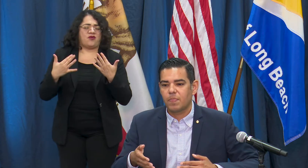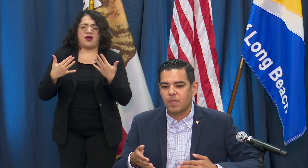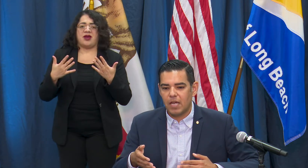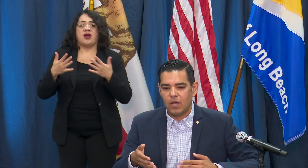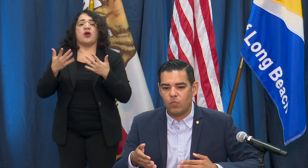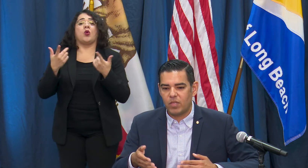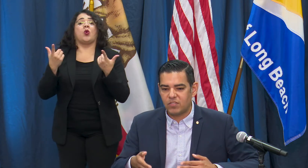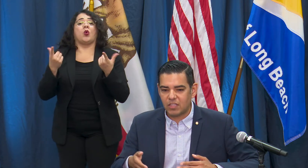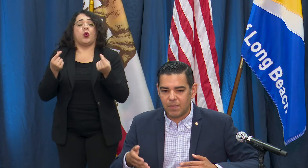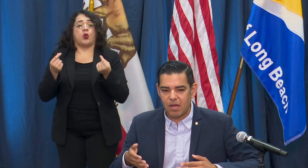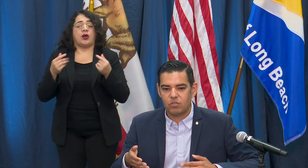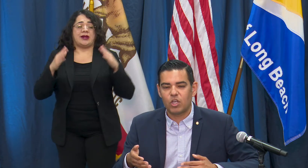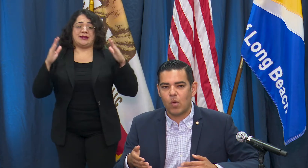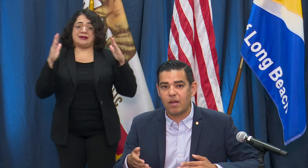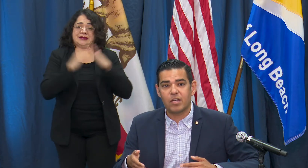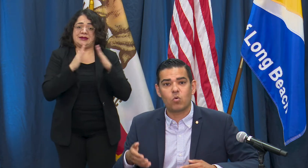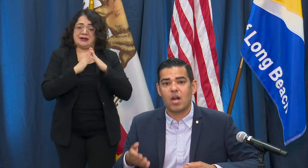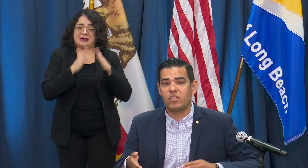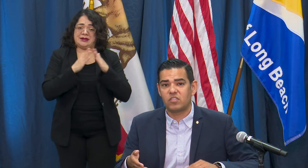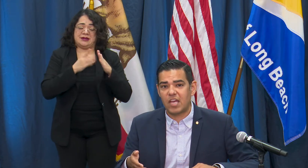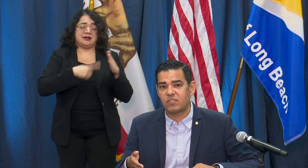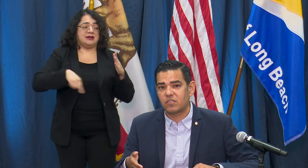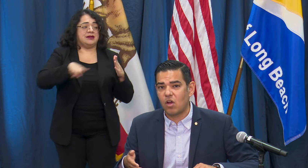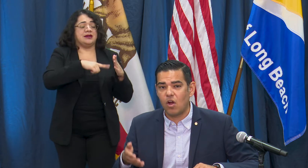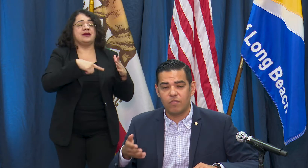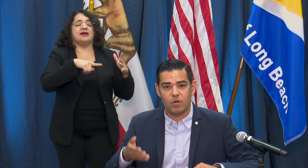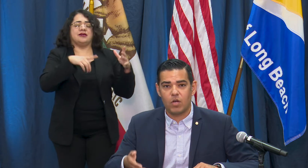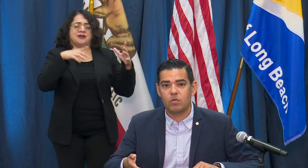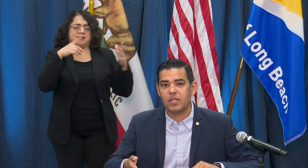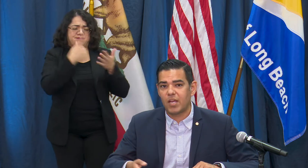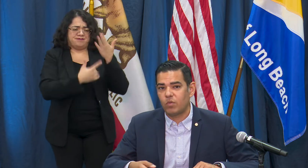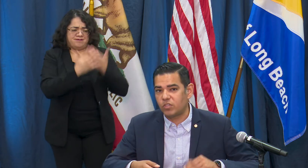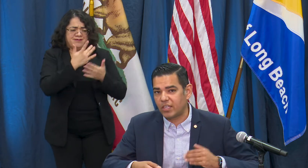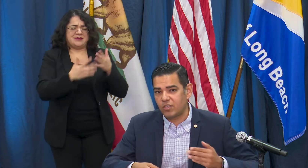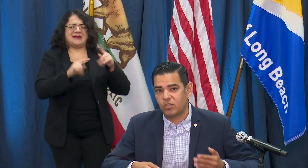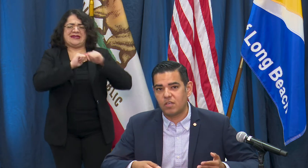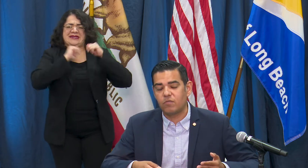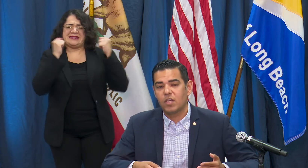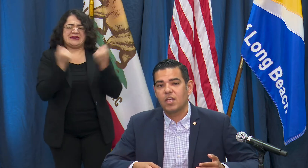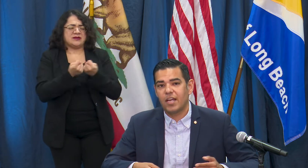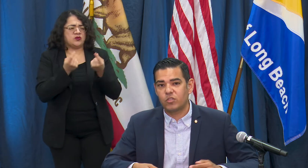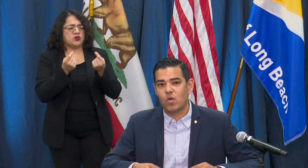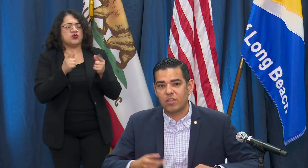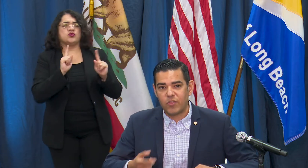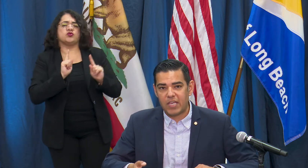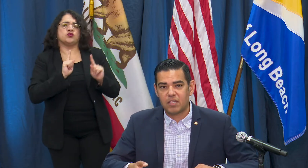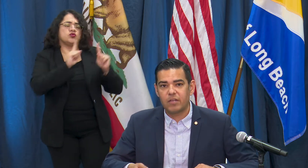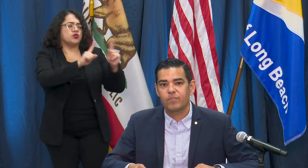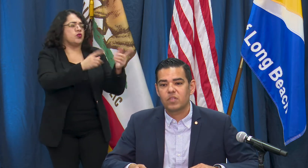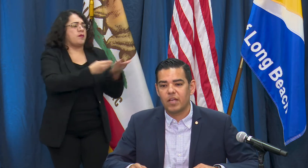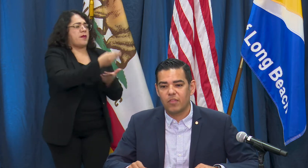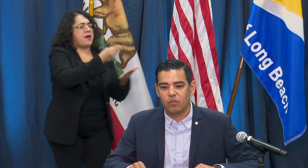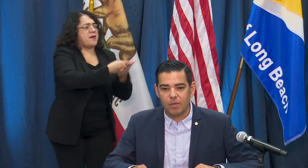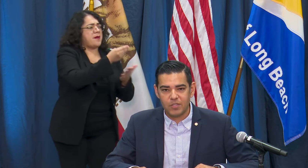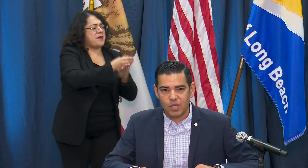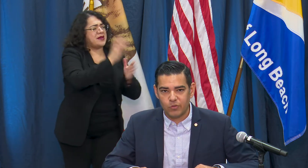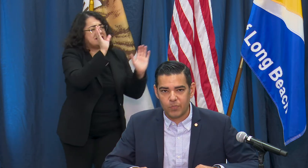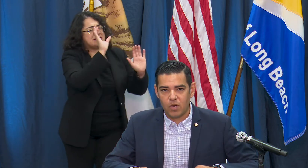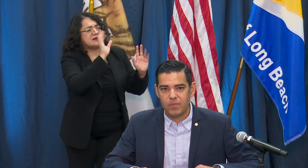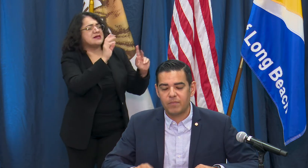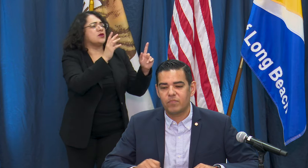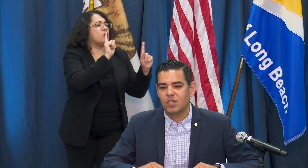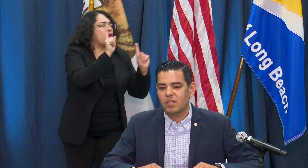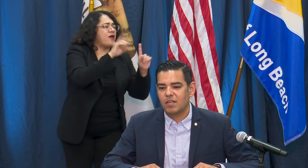team, we set them out to go out and acquire these tests on their own, and we took initiative. And I just want to thank the Long Beach